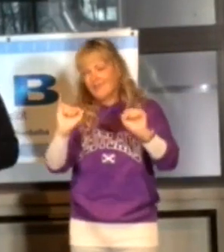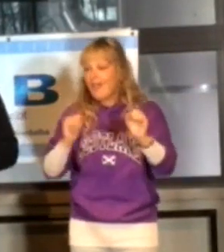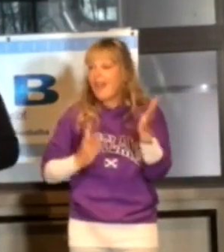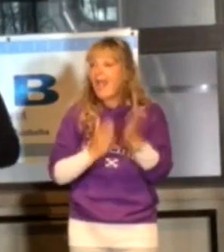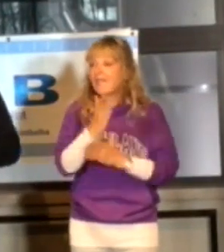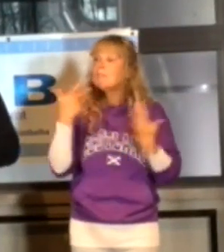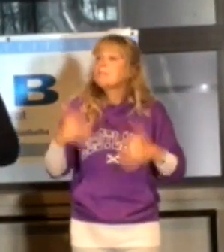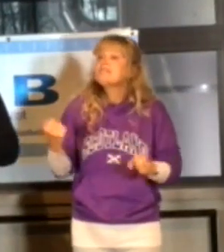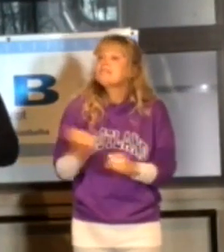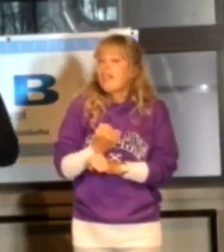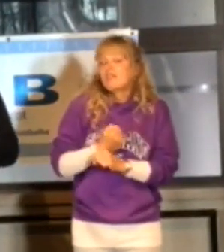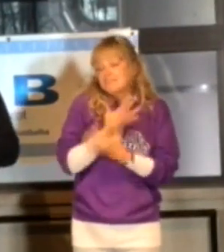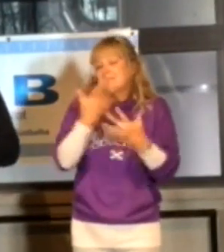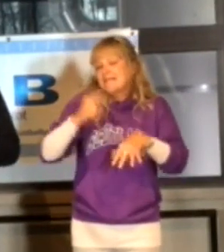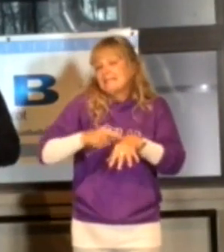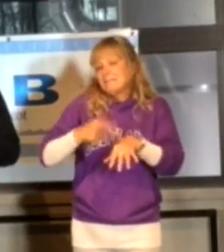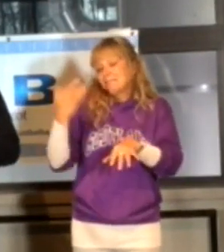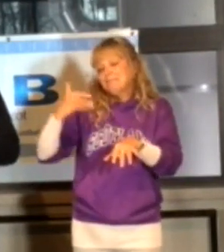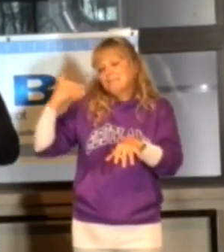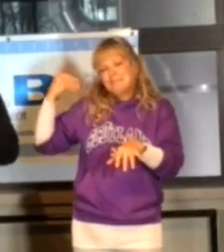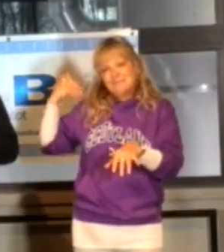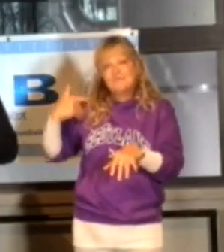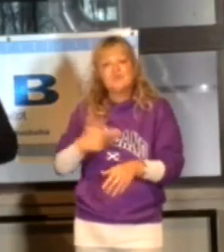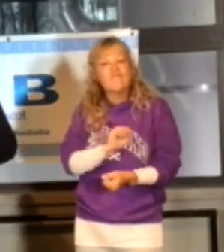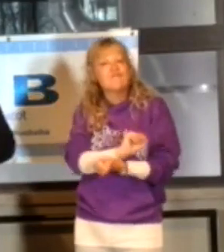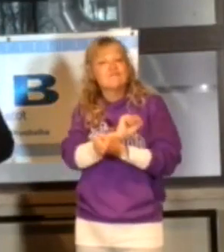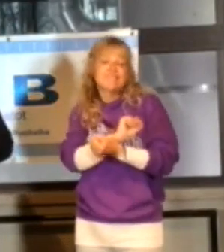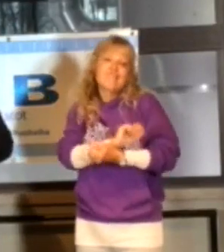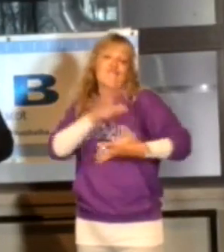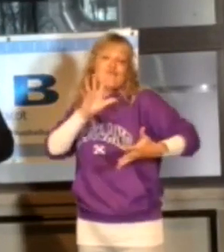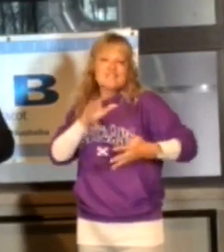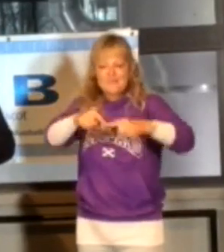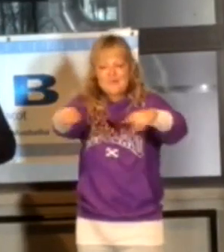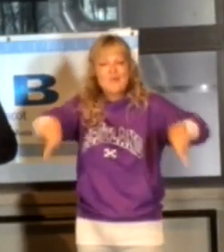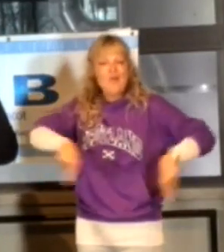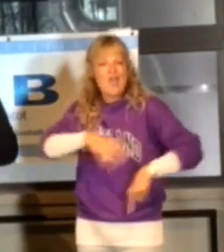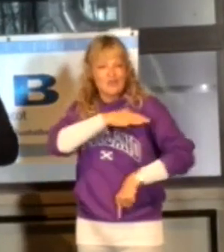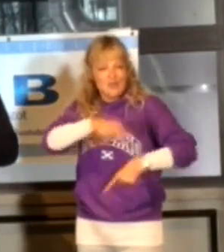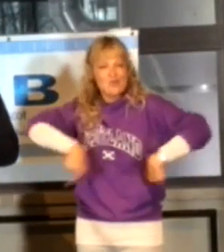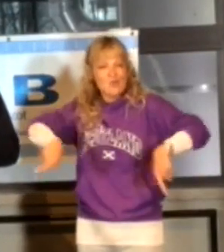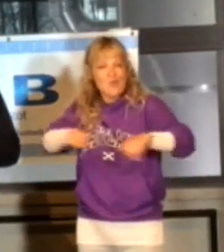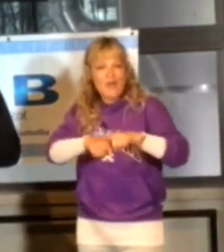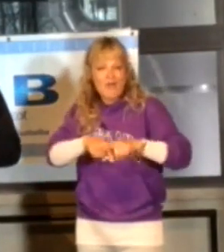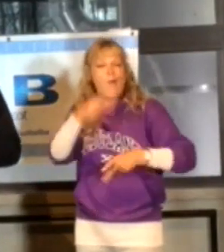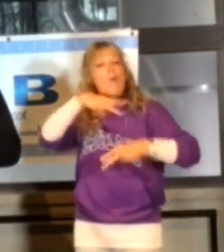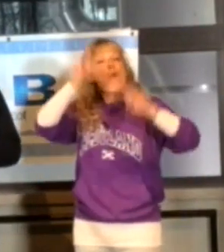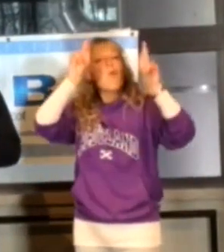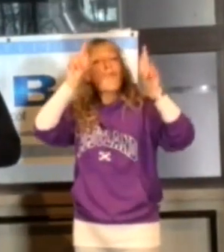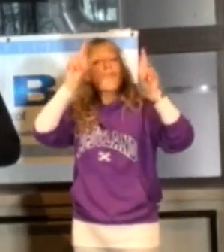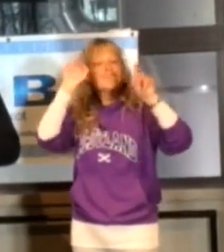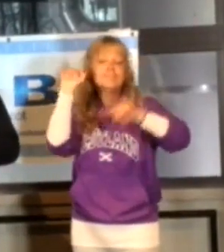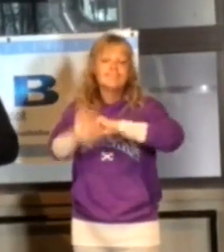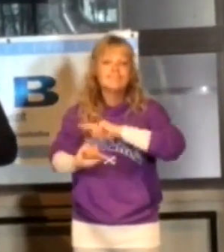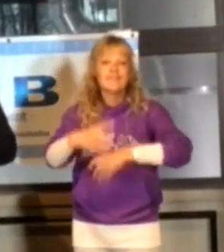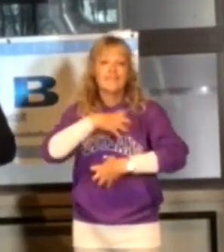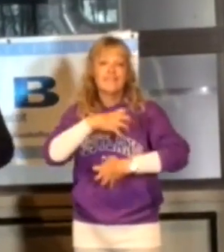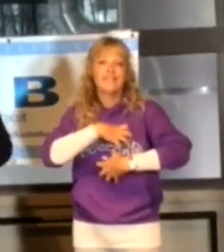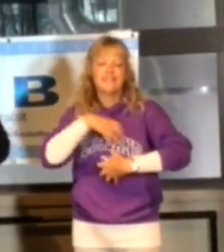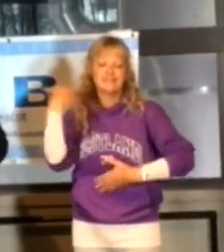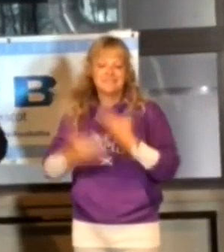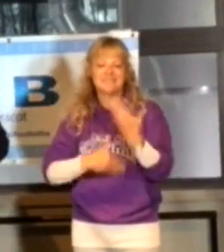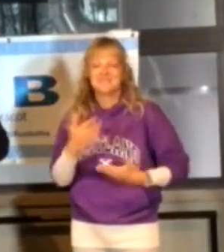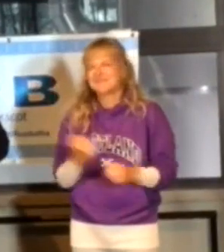did this several times in Freedom Square at the Hope Over Fear demonstrations, and she did it with aplomb, and